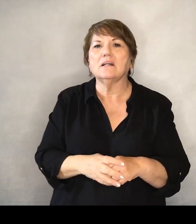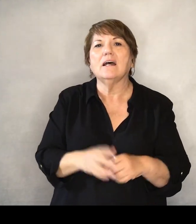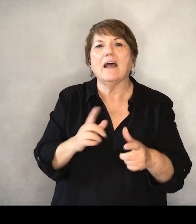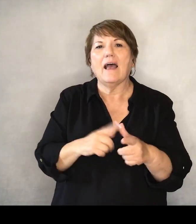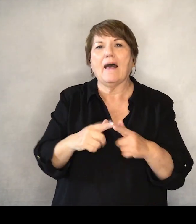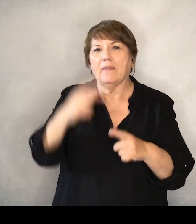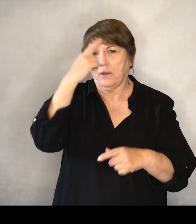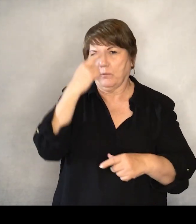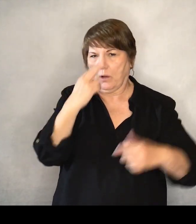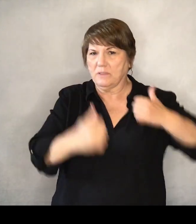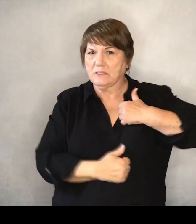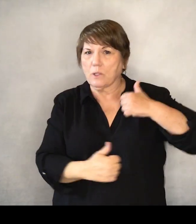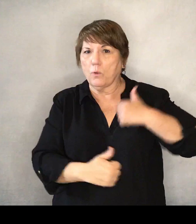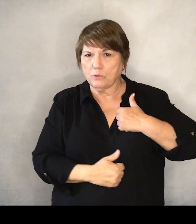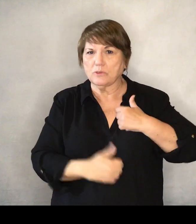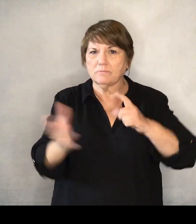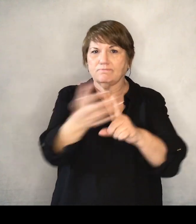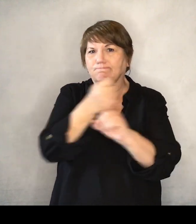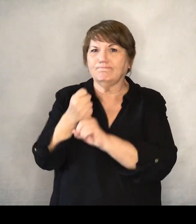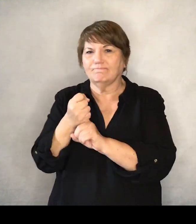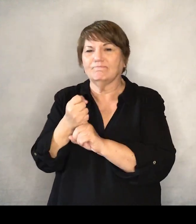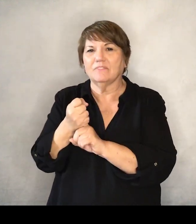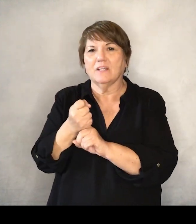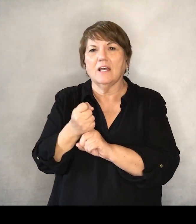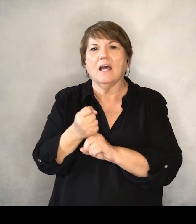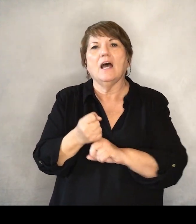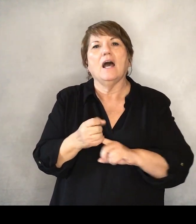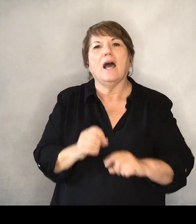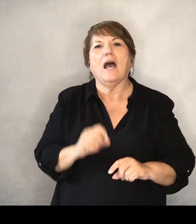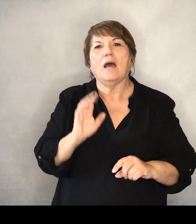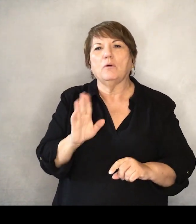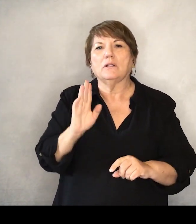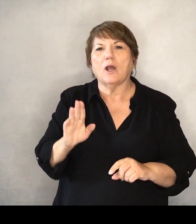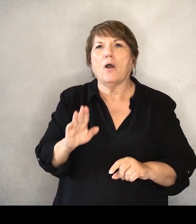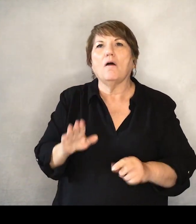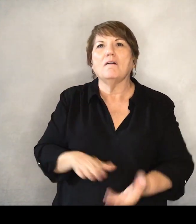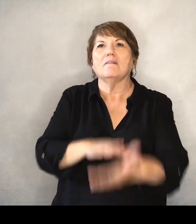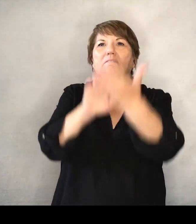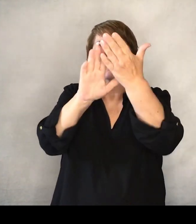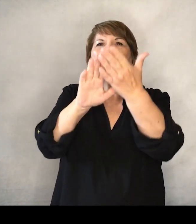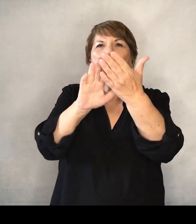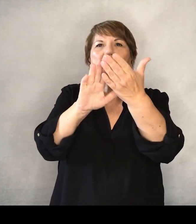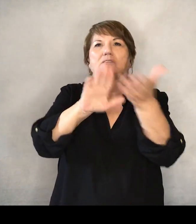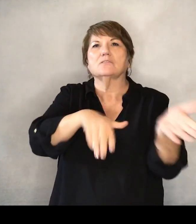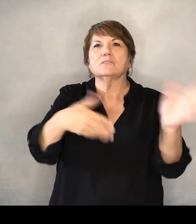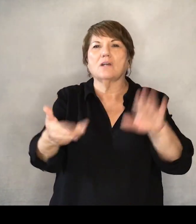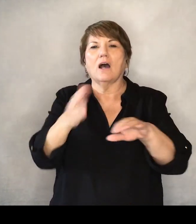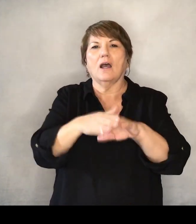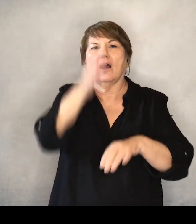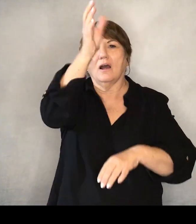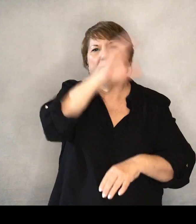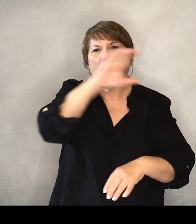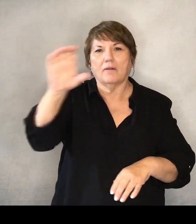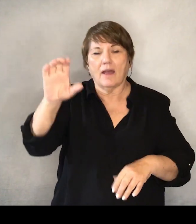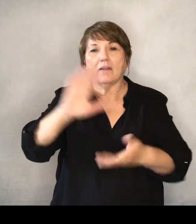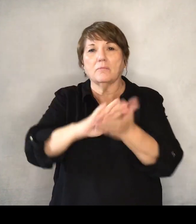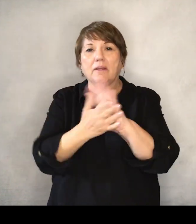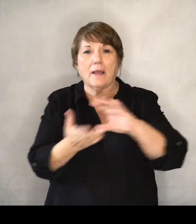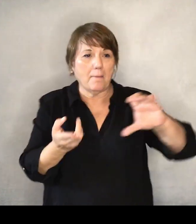over to Roman soldiers, and march to suffer on the cross. He then would be